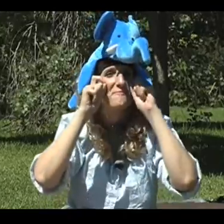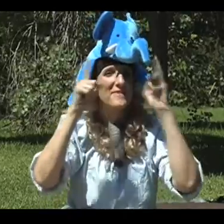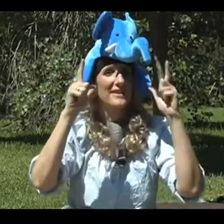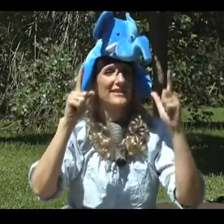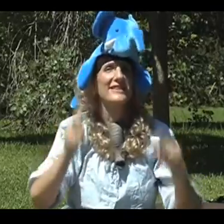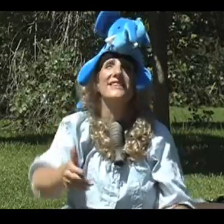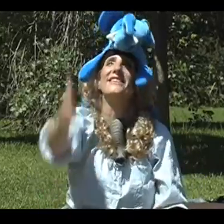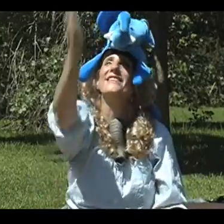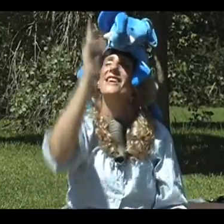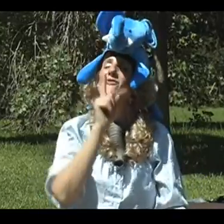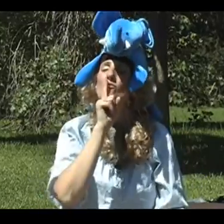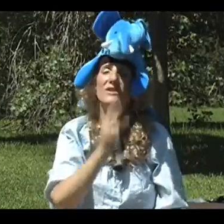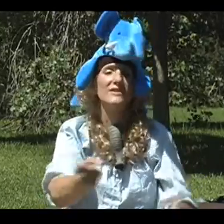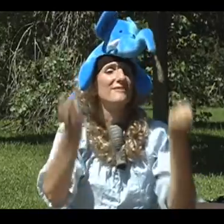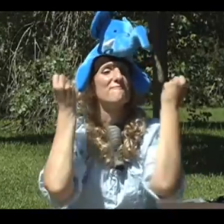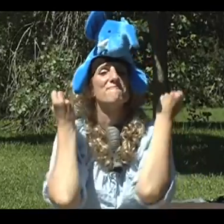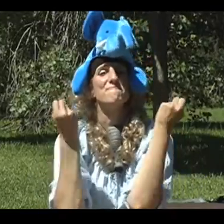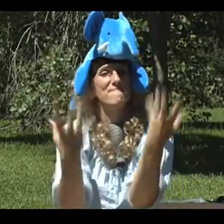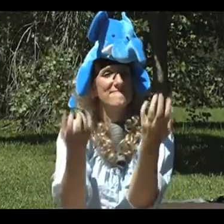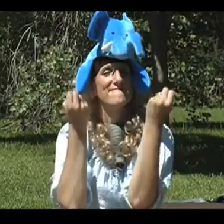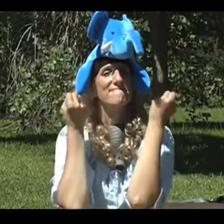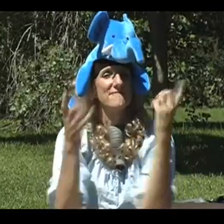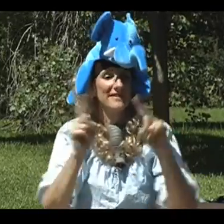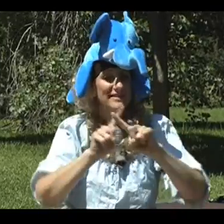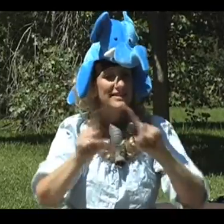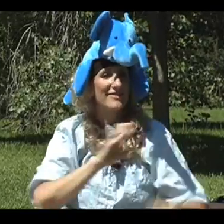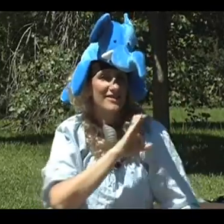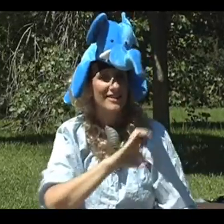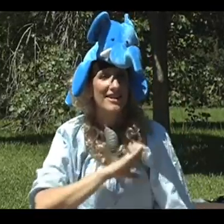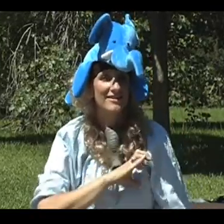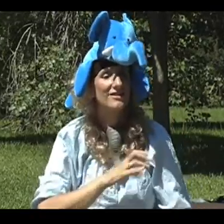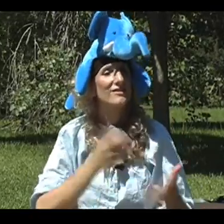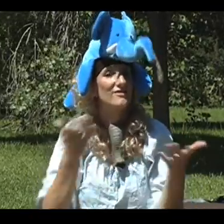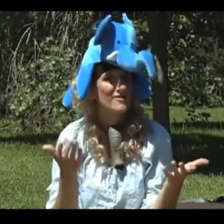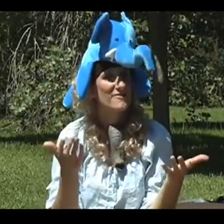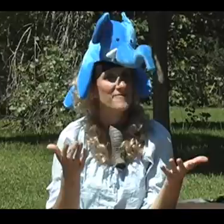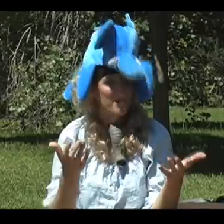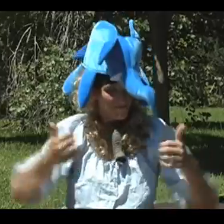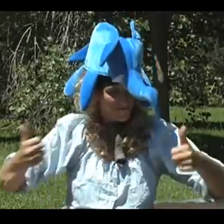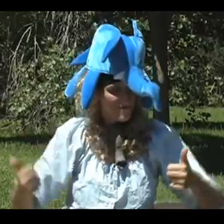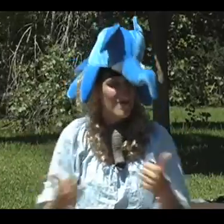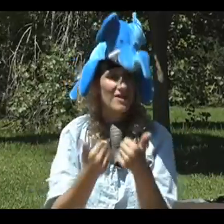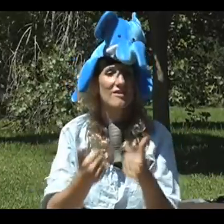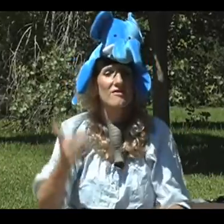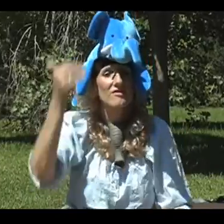it's amazing. All the different characteristics of God. He is amazing. So I challenge